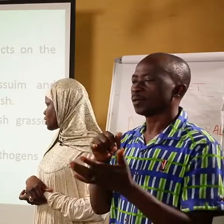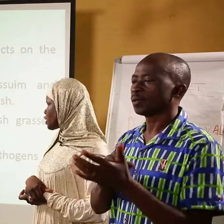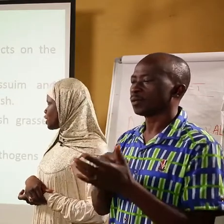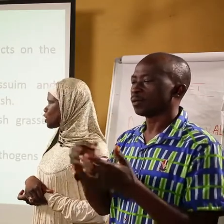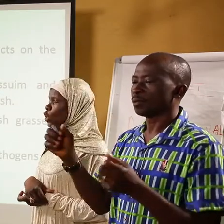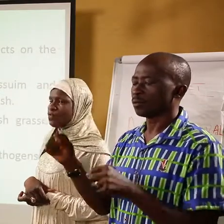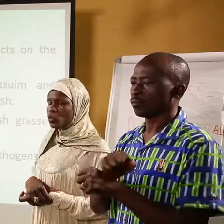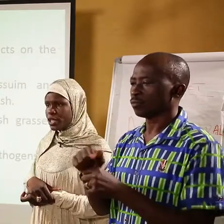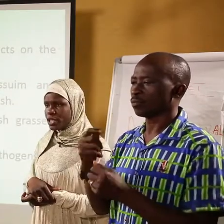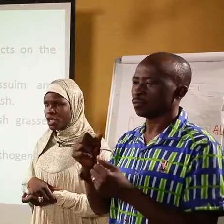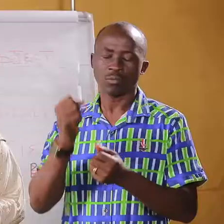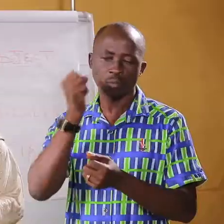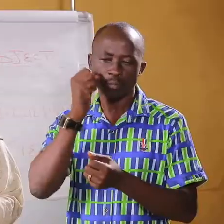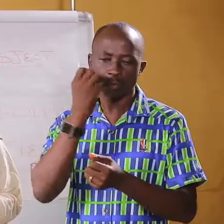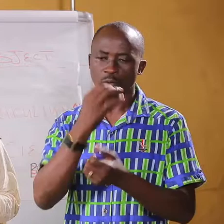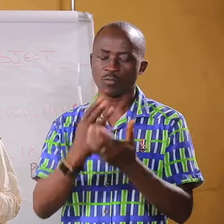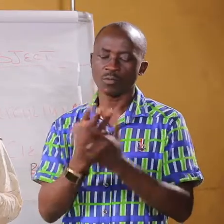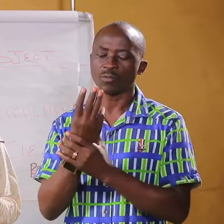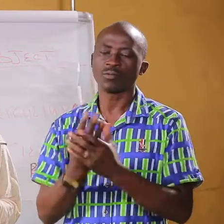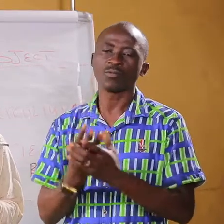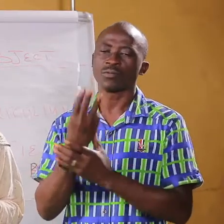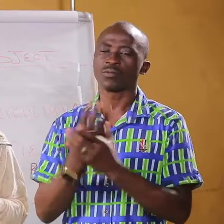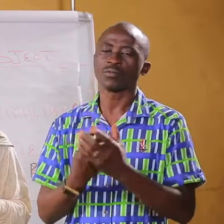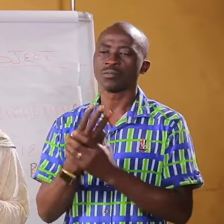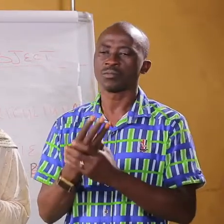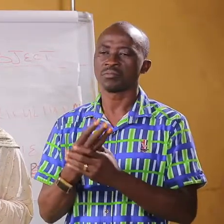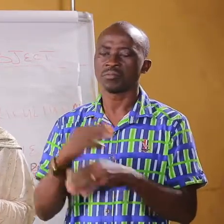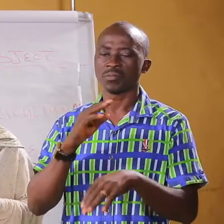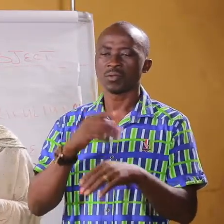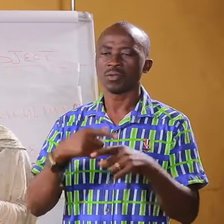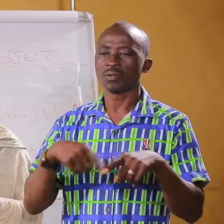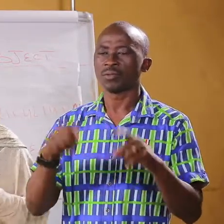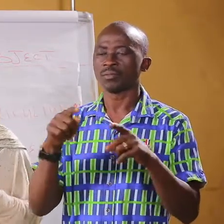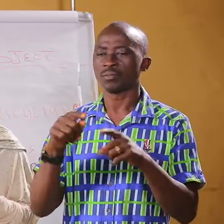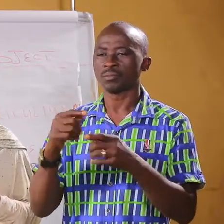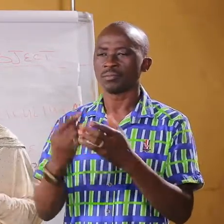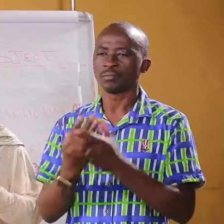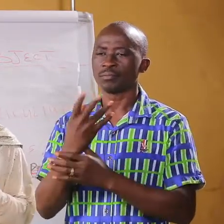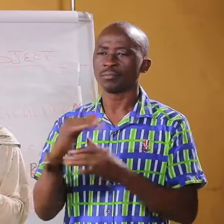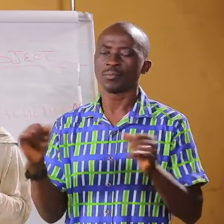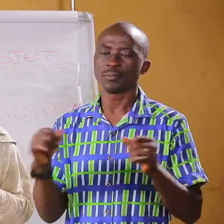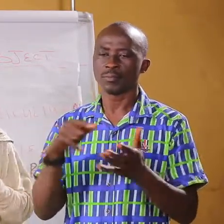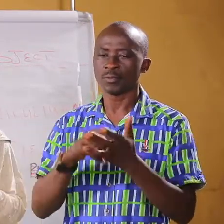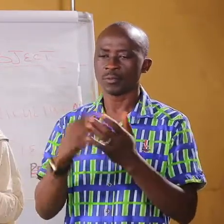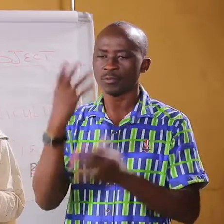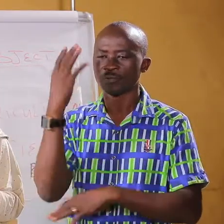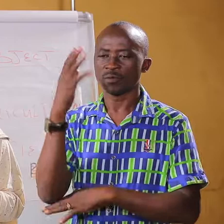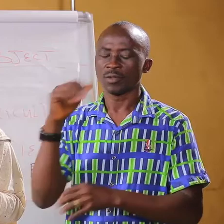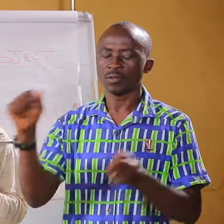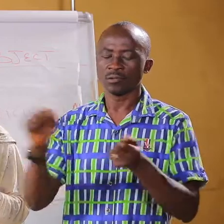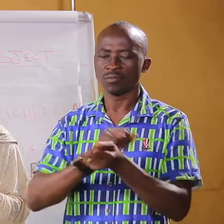destroys the seed of the wheat. On the process of burning, this fire, it burns or it destroys